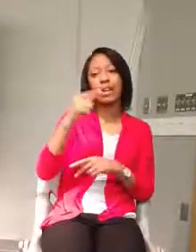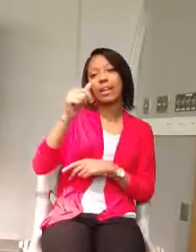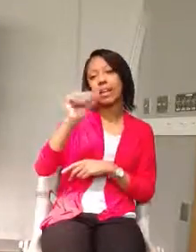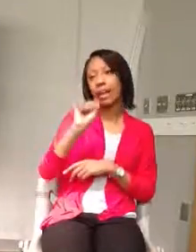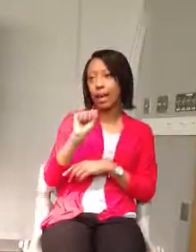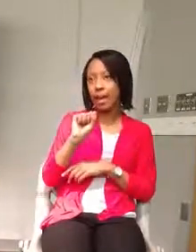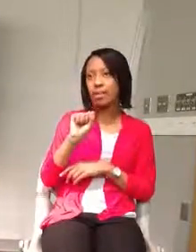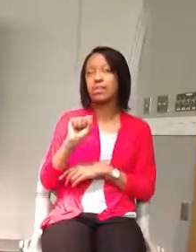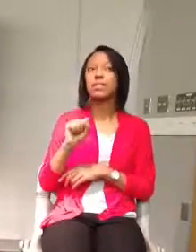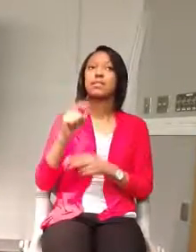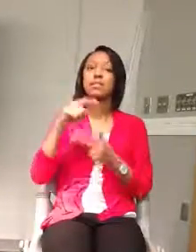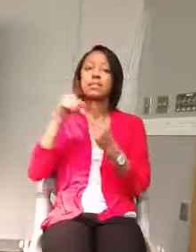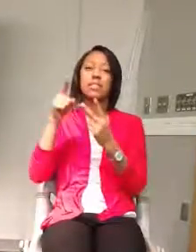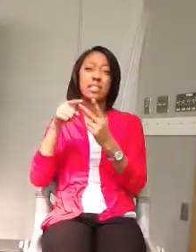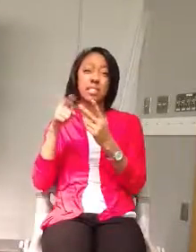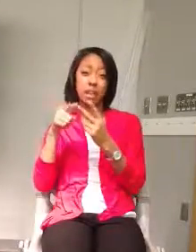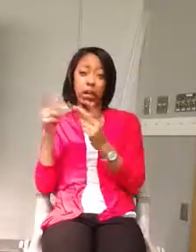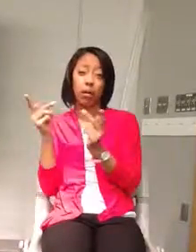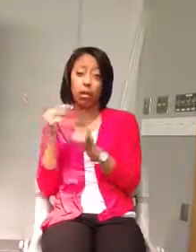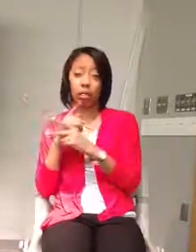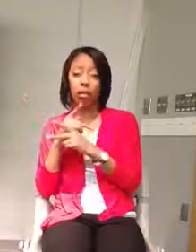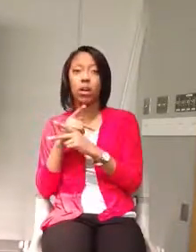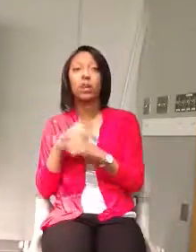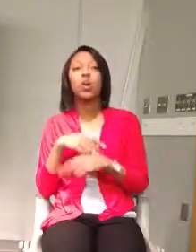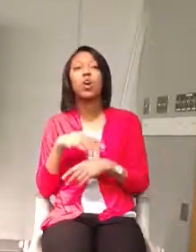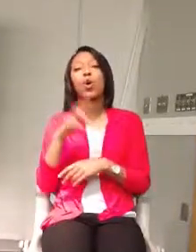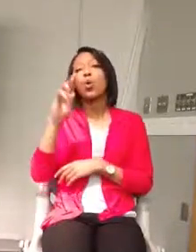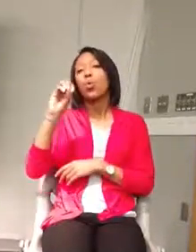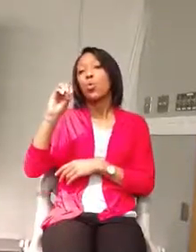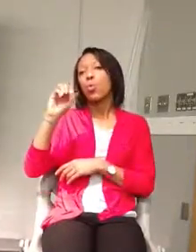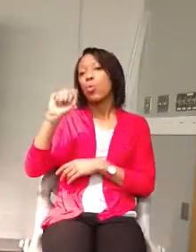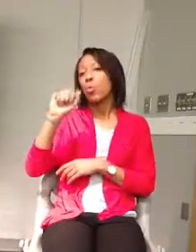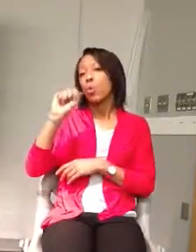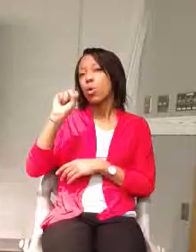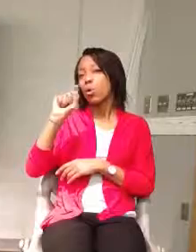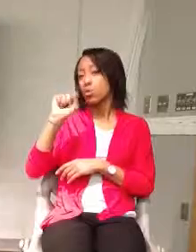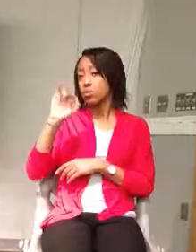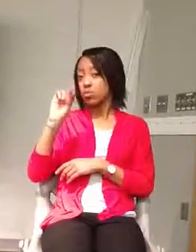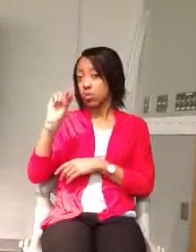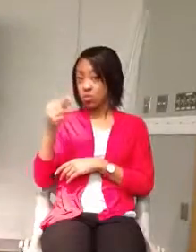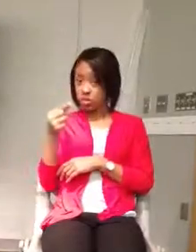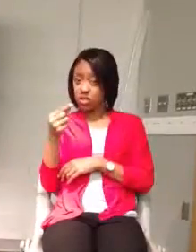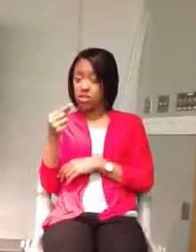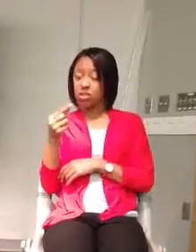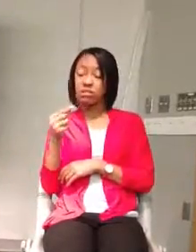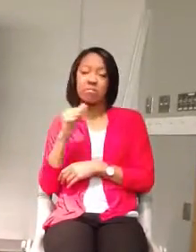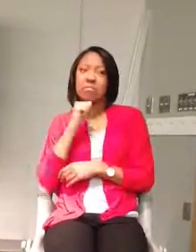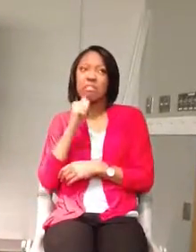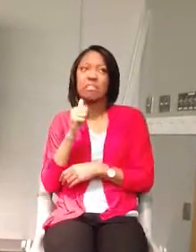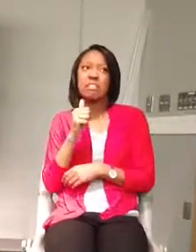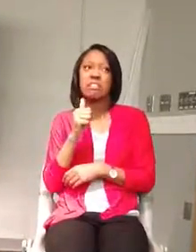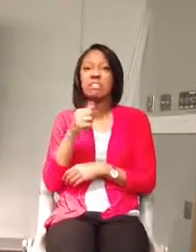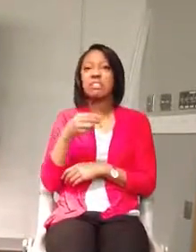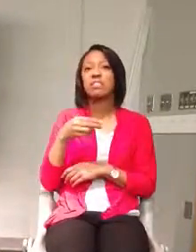Roasting typically does not heat foods high enough to cause that charred exterior. So typically that's not quite as